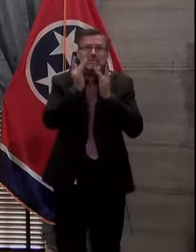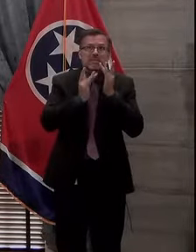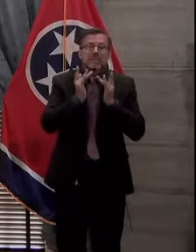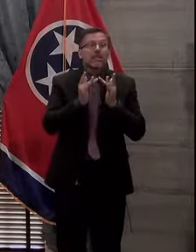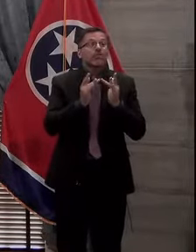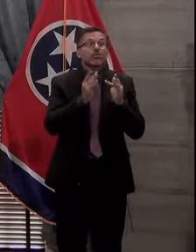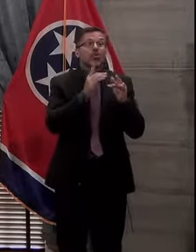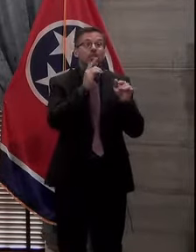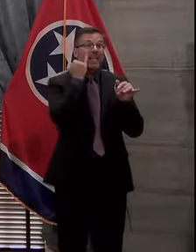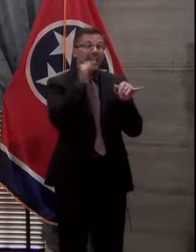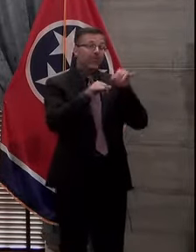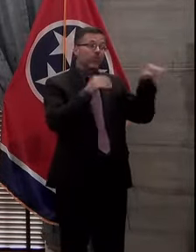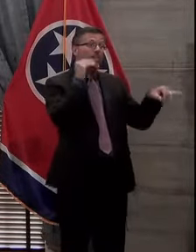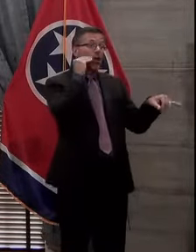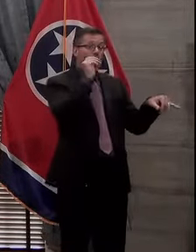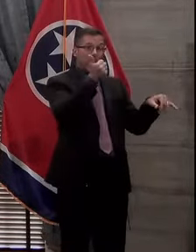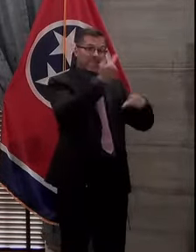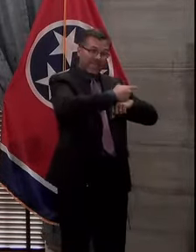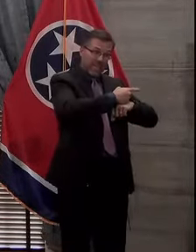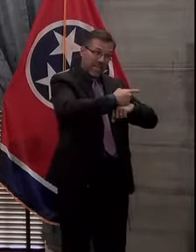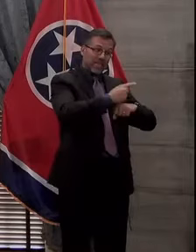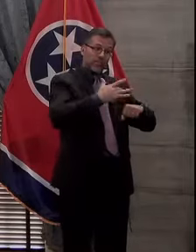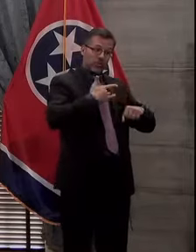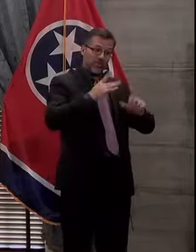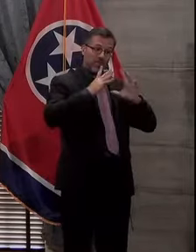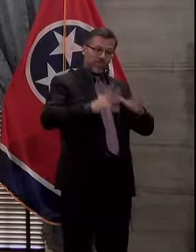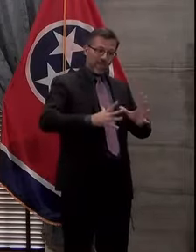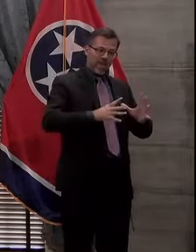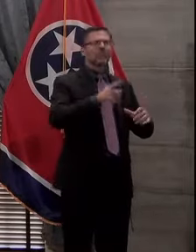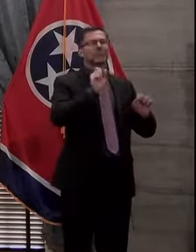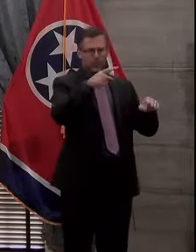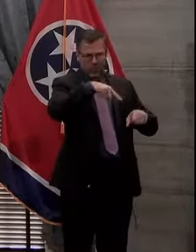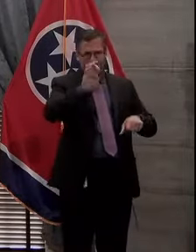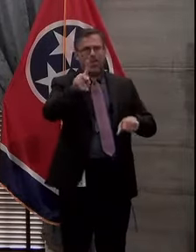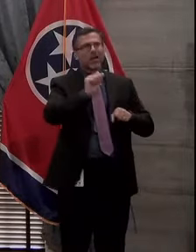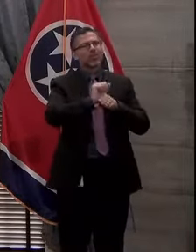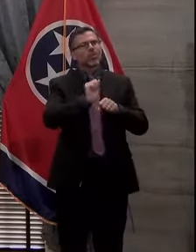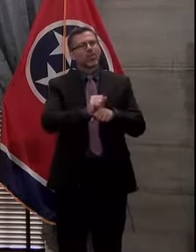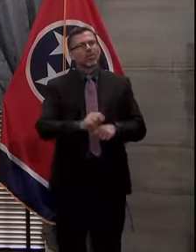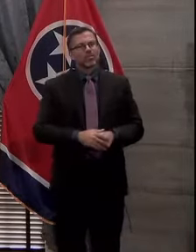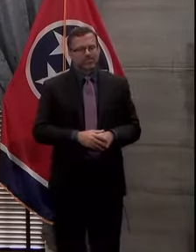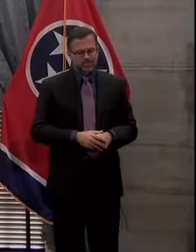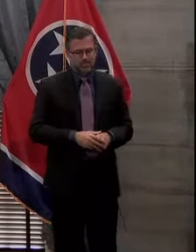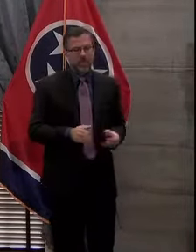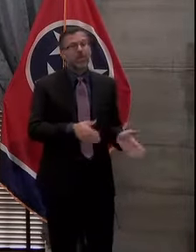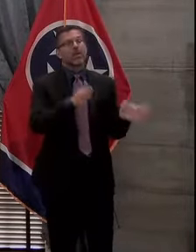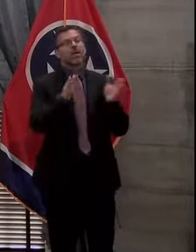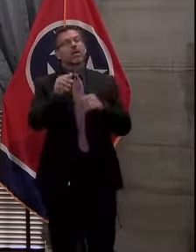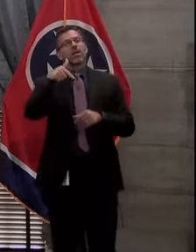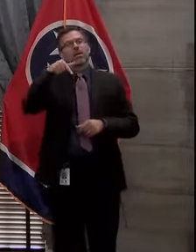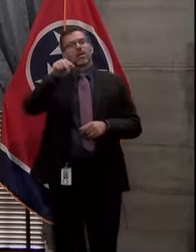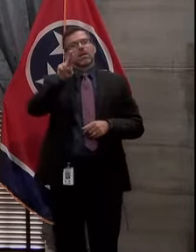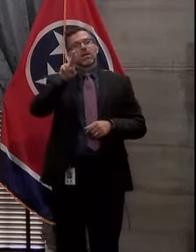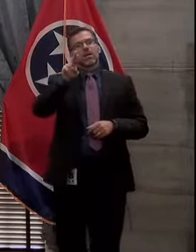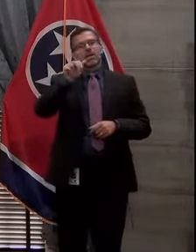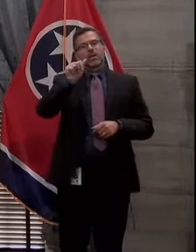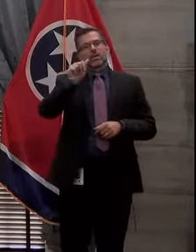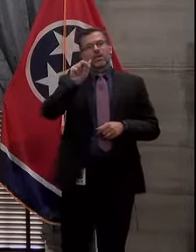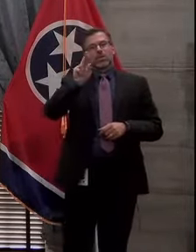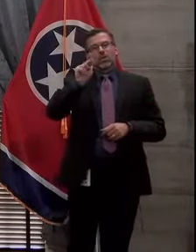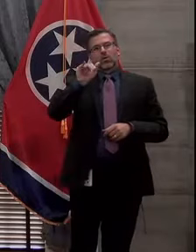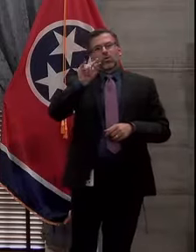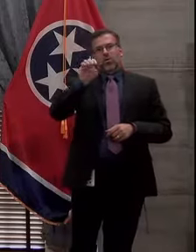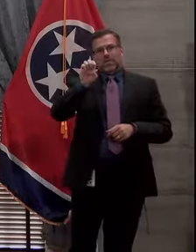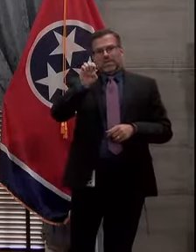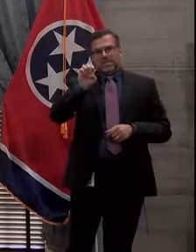go back to work, go back to school as long as you're feeling well. Now, contrast that with quarantine. So that was isolation. Let's talk